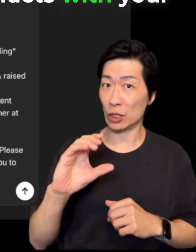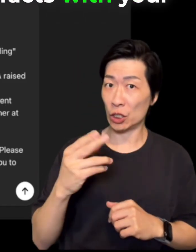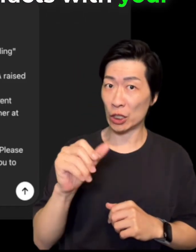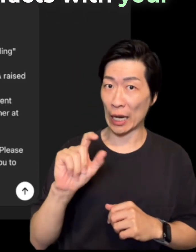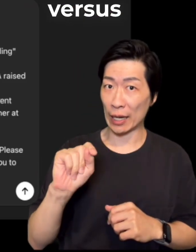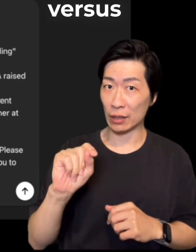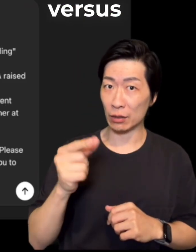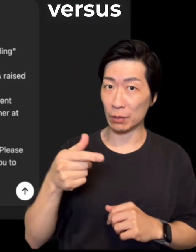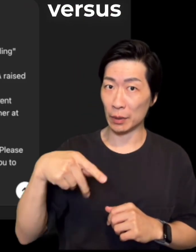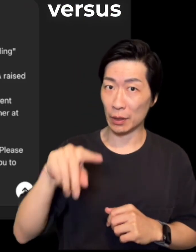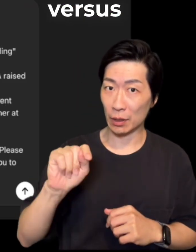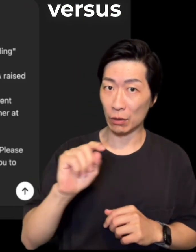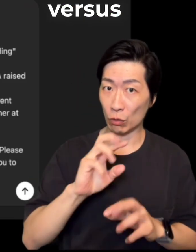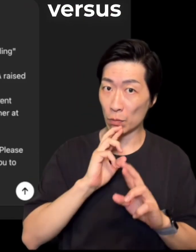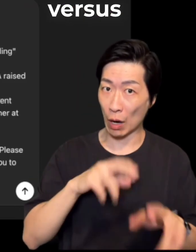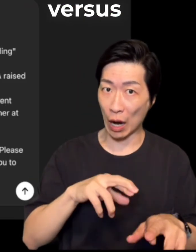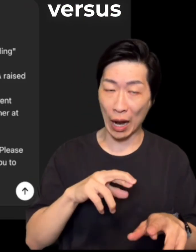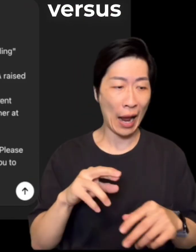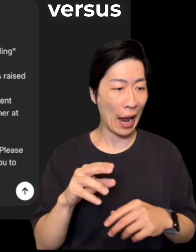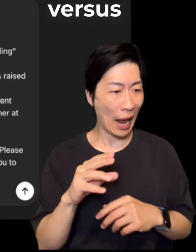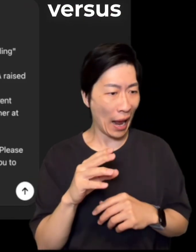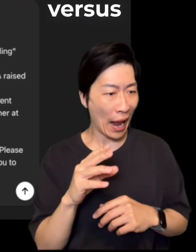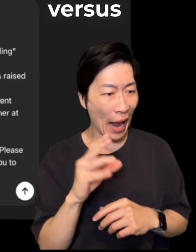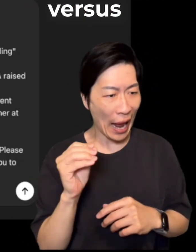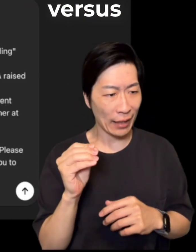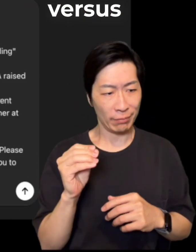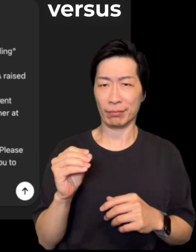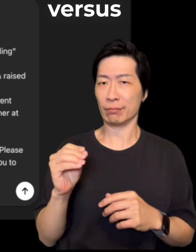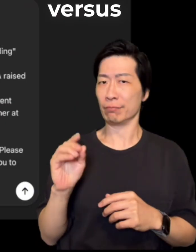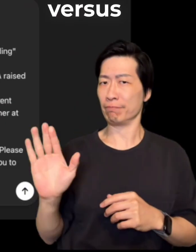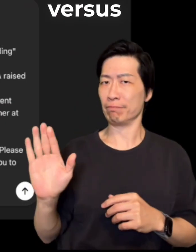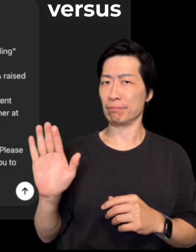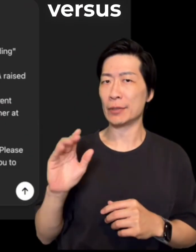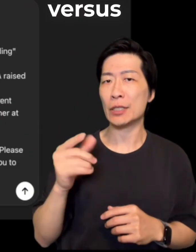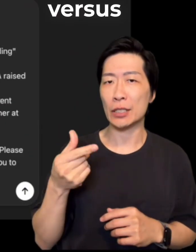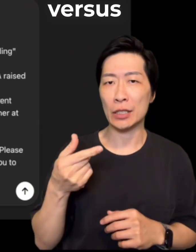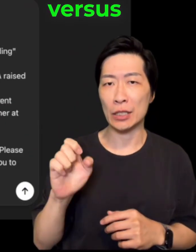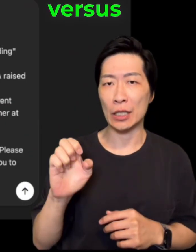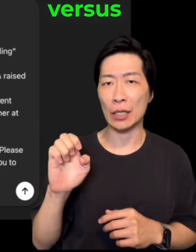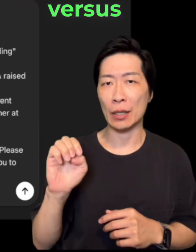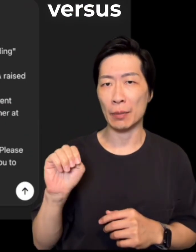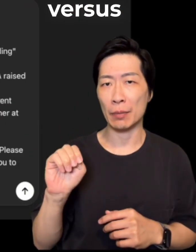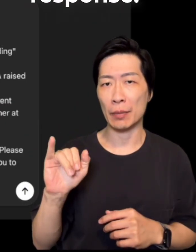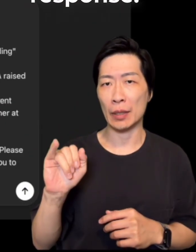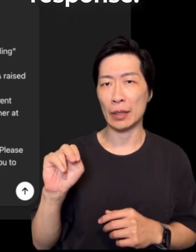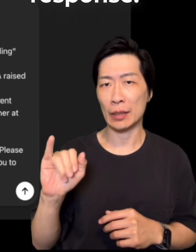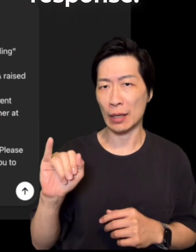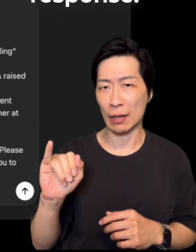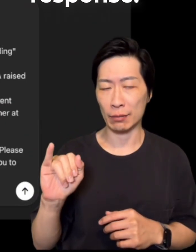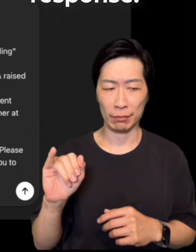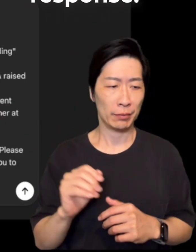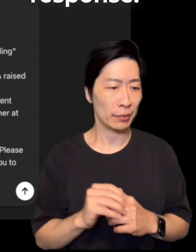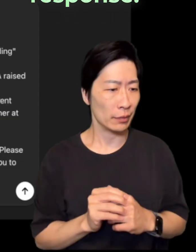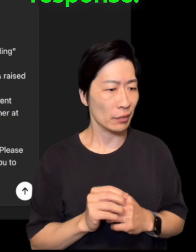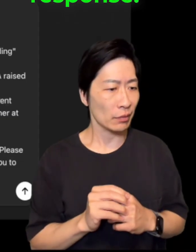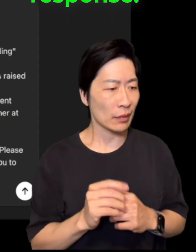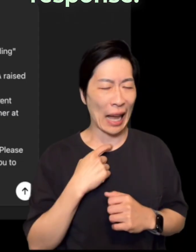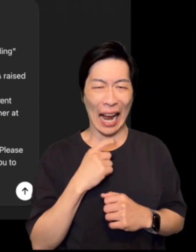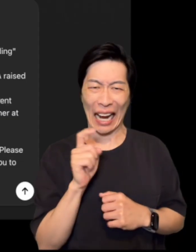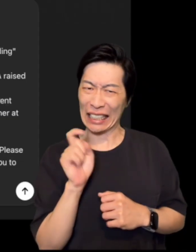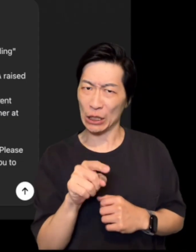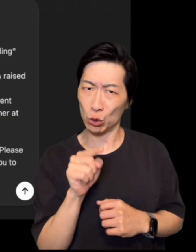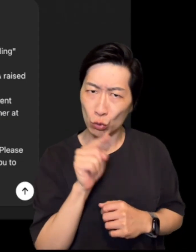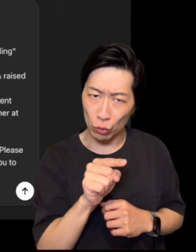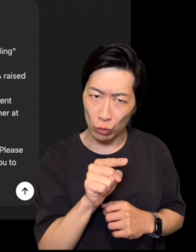facts with your response, ChatGPT, and versus against Gemini's